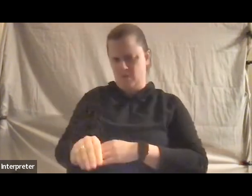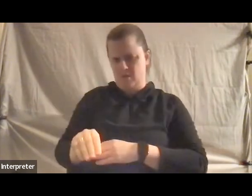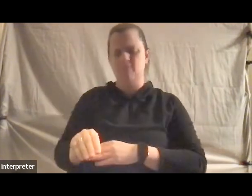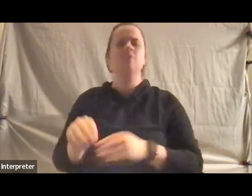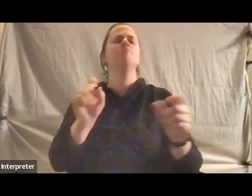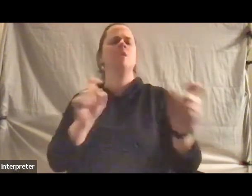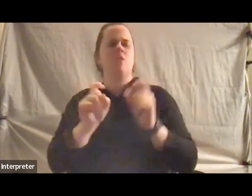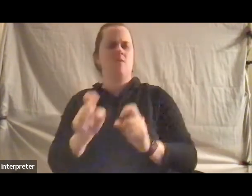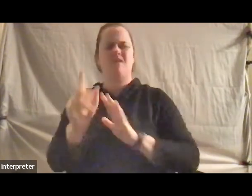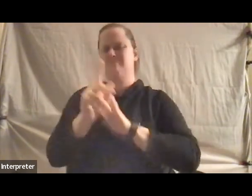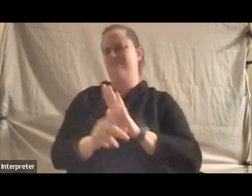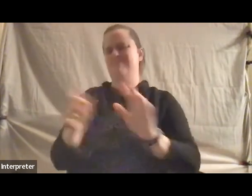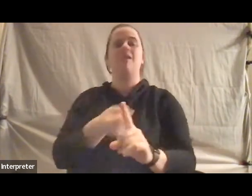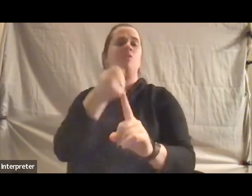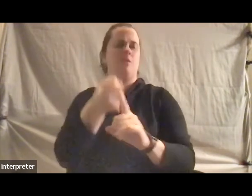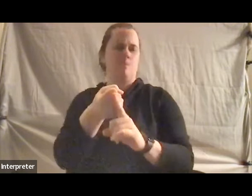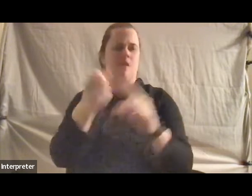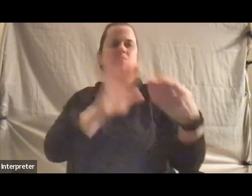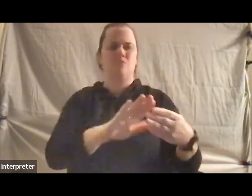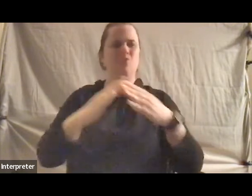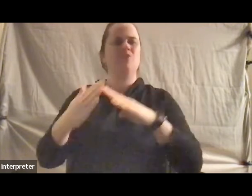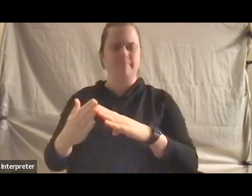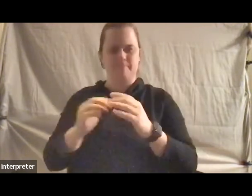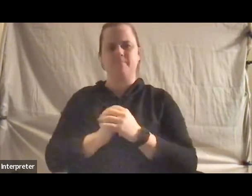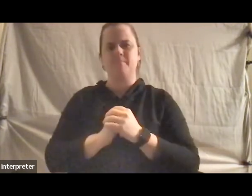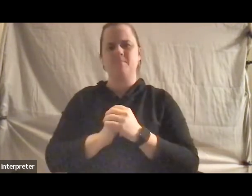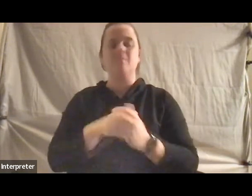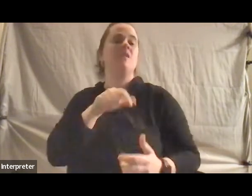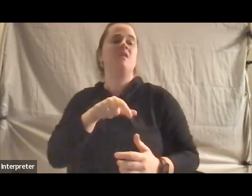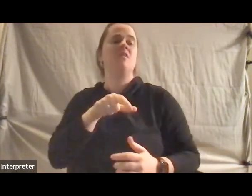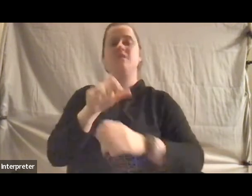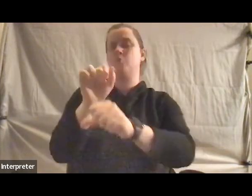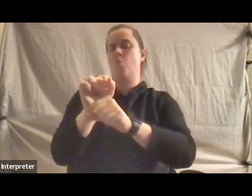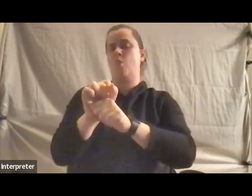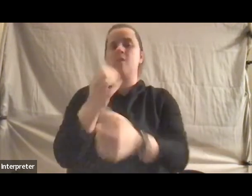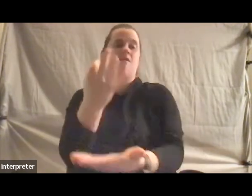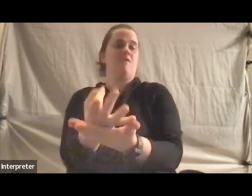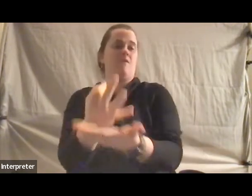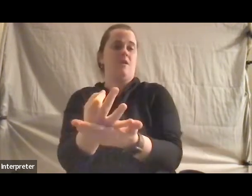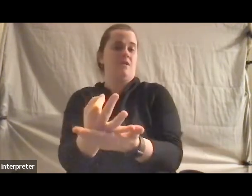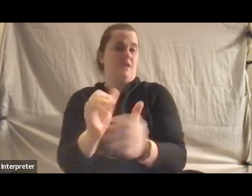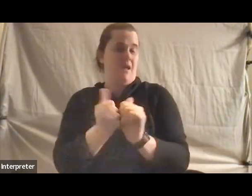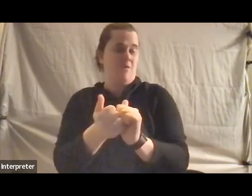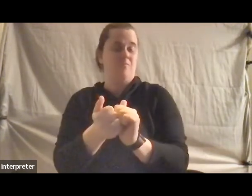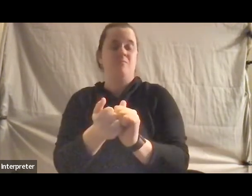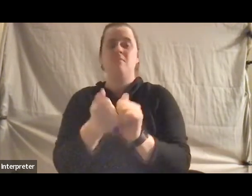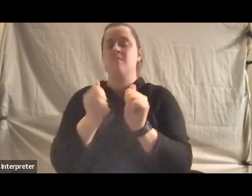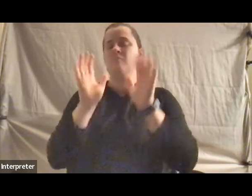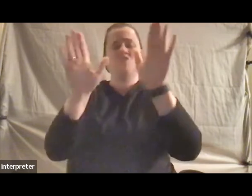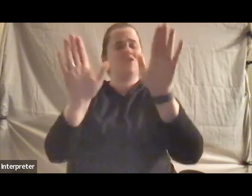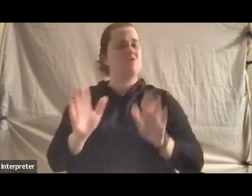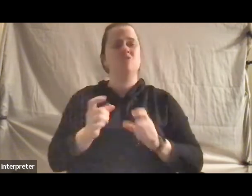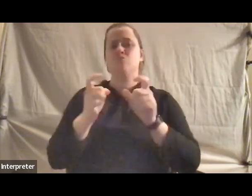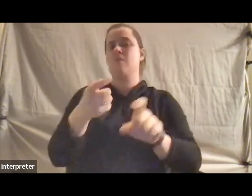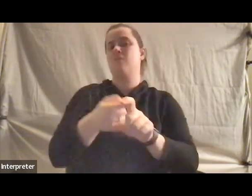better serve impacted communities. This work is funded by a generous grant from Microsoft. In